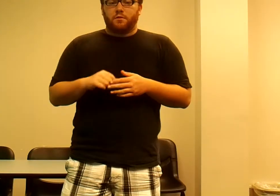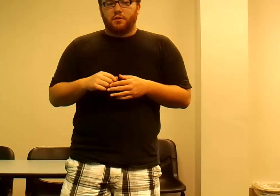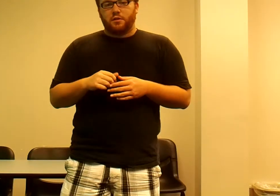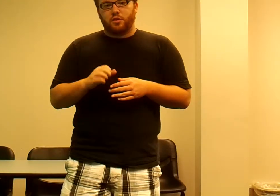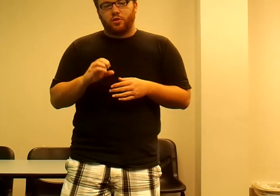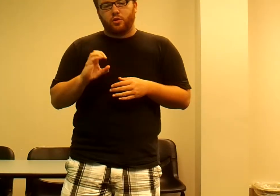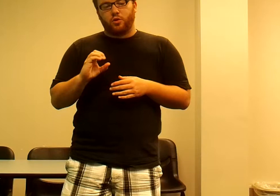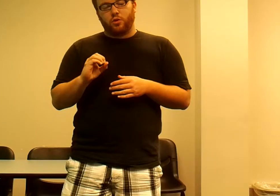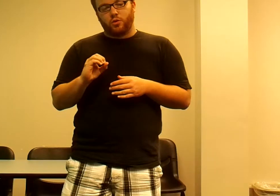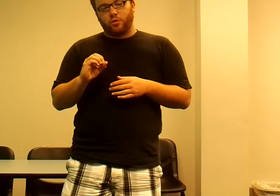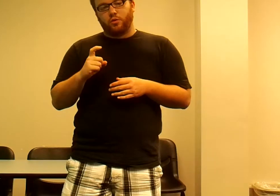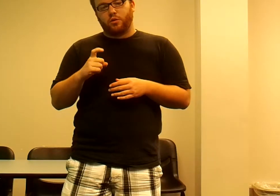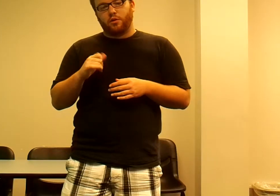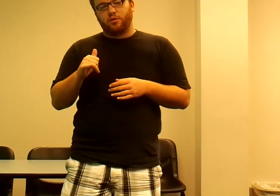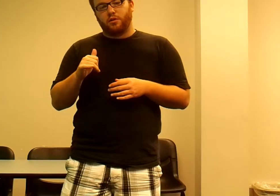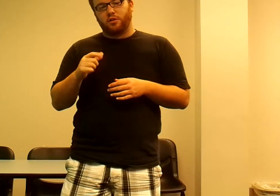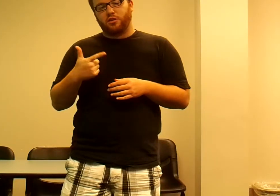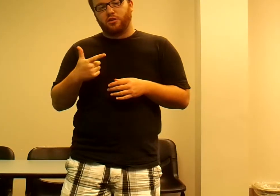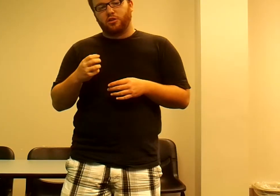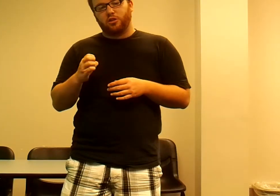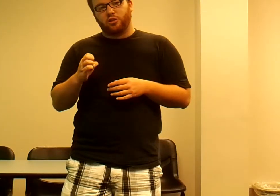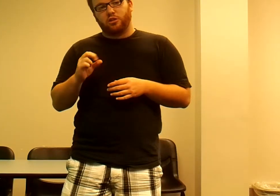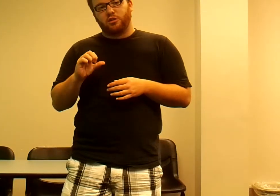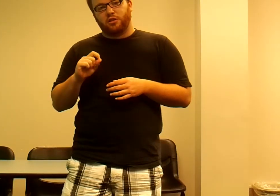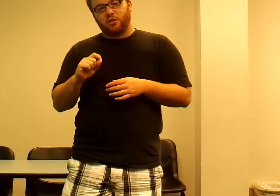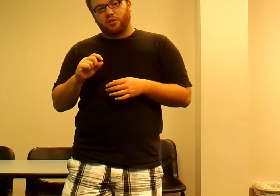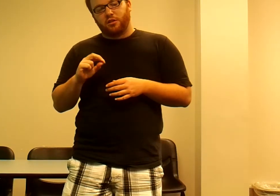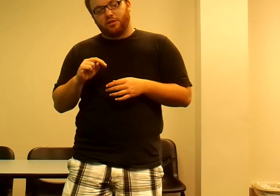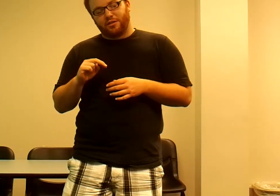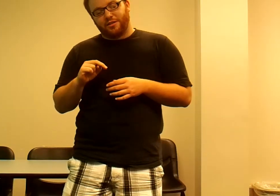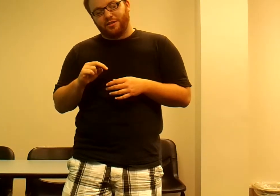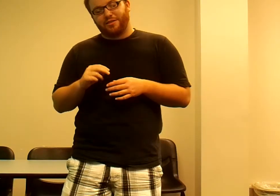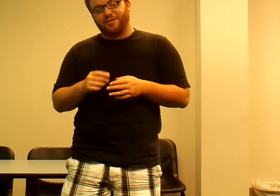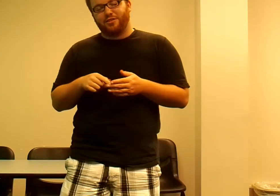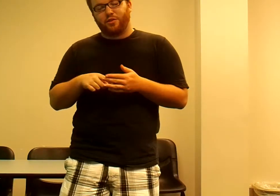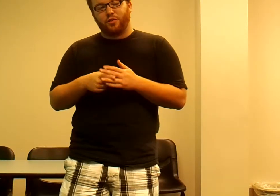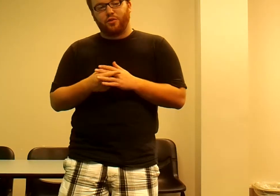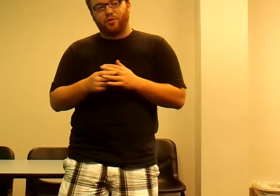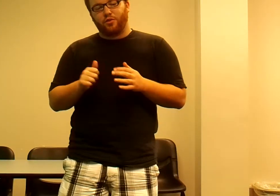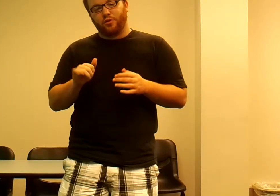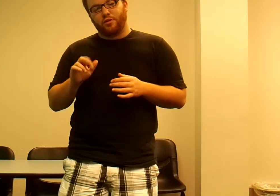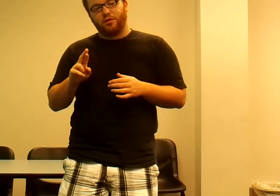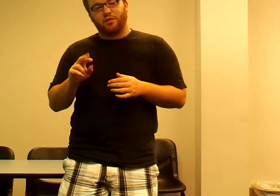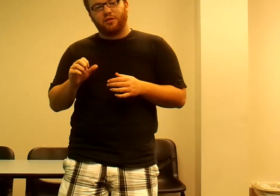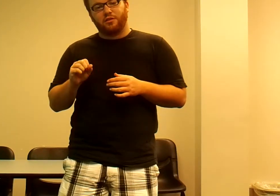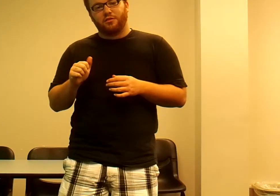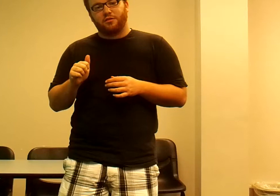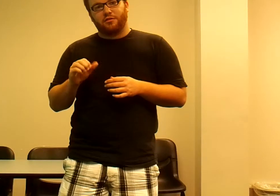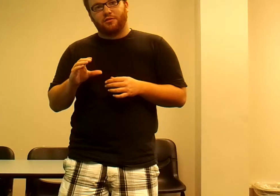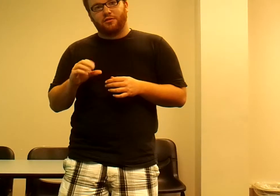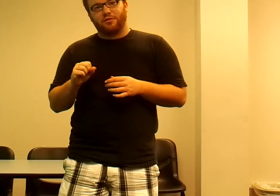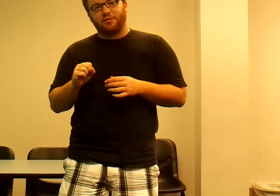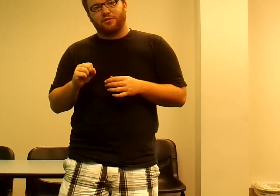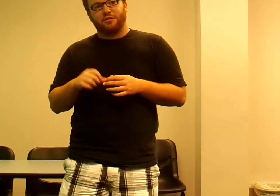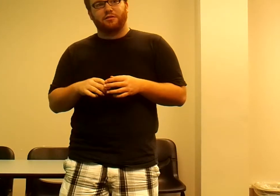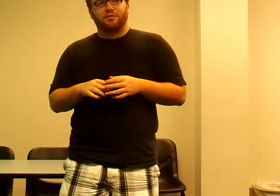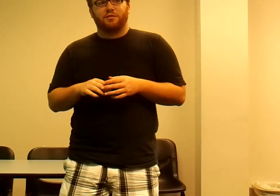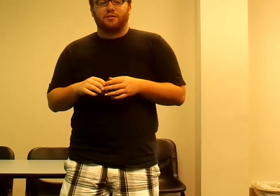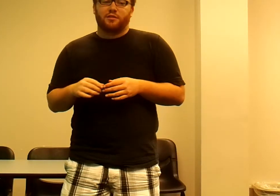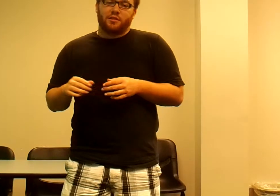goes through the air sacs into the capillaries, and those capillaries carry that oxygenated blood, or